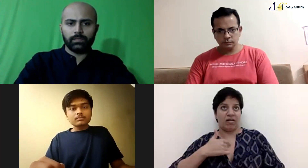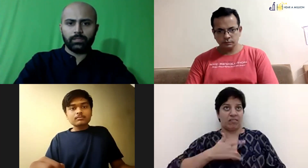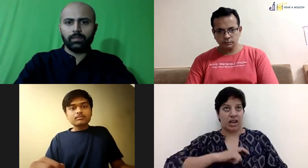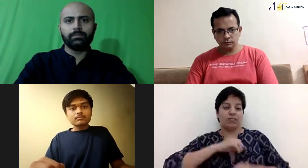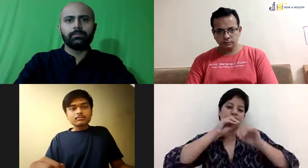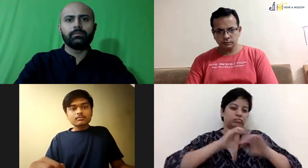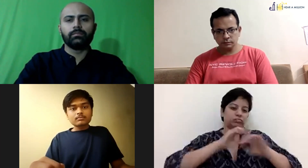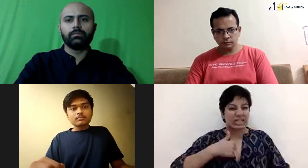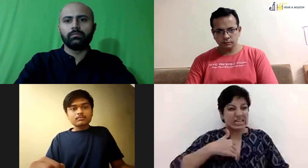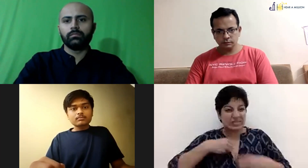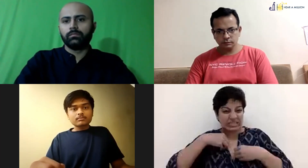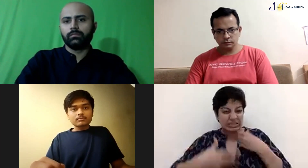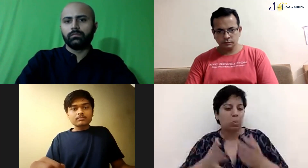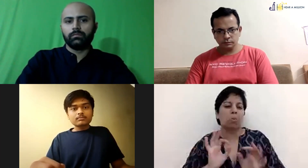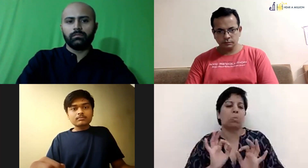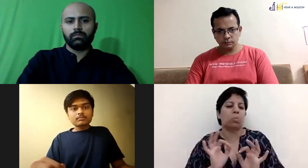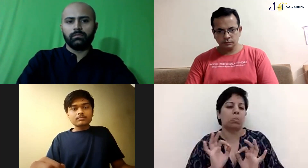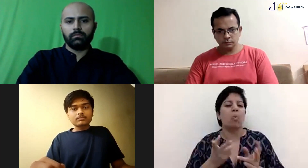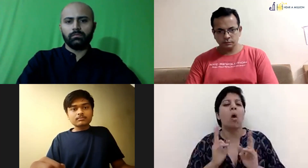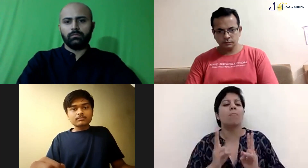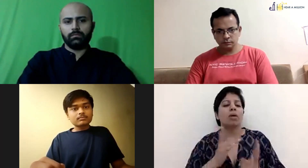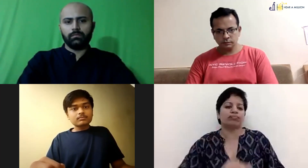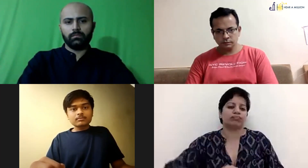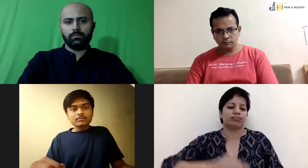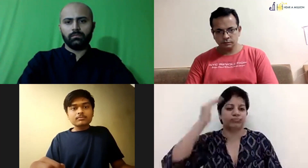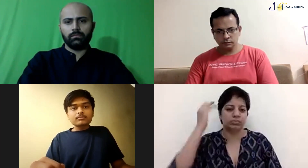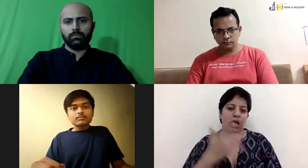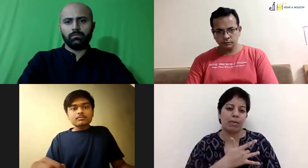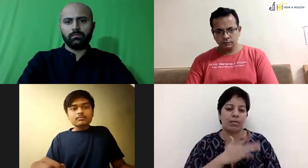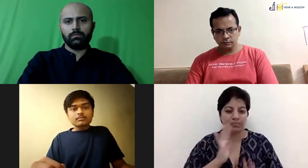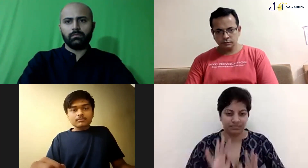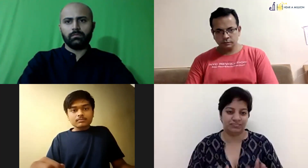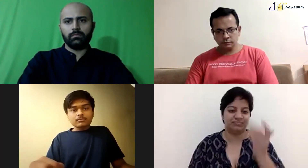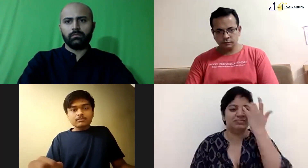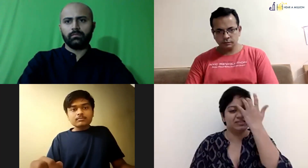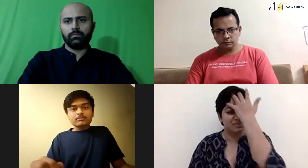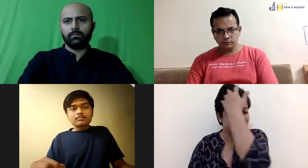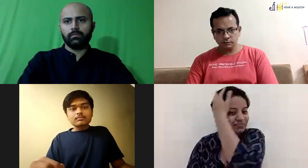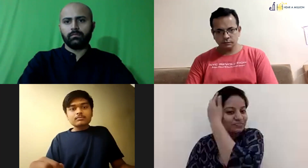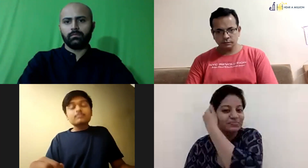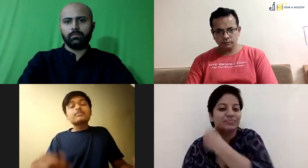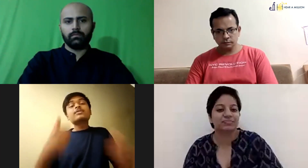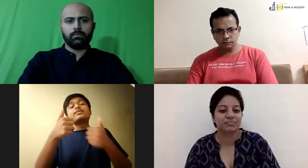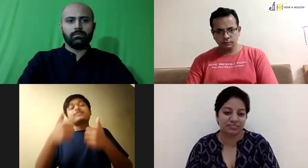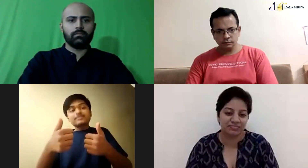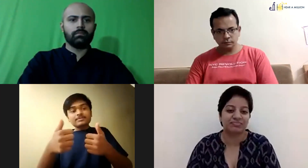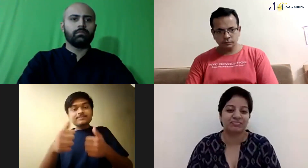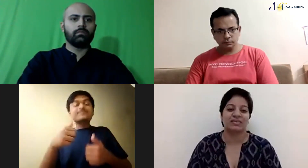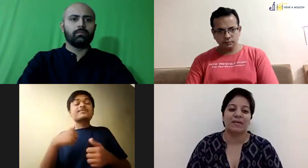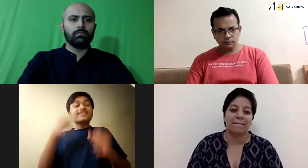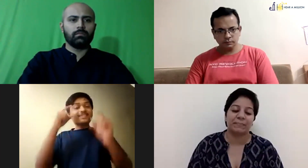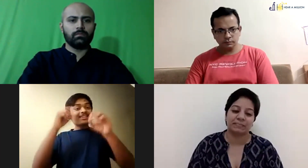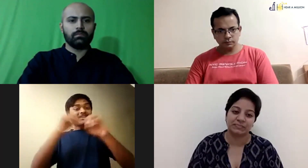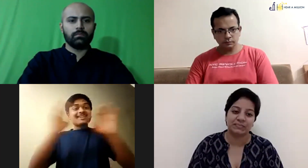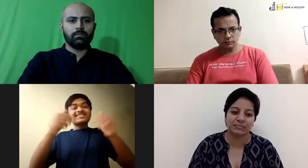are more confident now, they may spread across. Some people may suffer a lot also. So It was for me habitual from